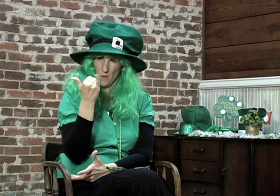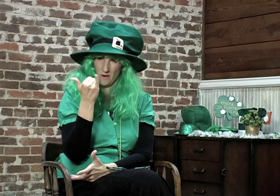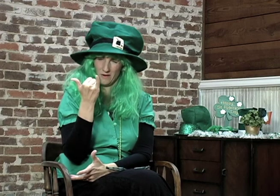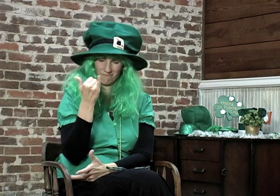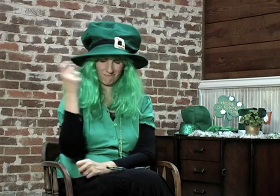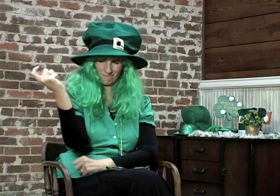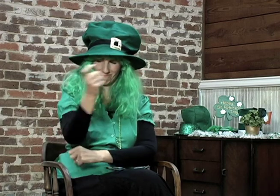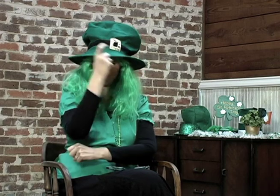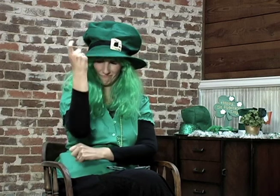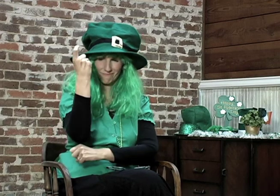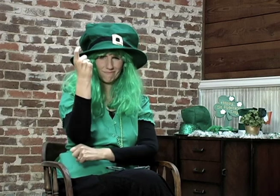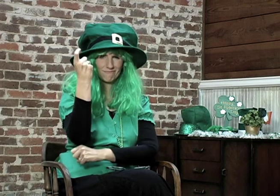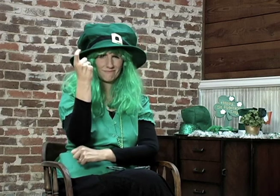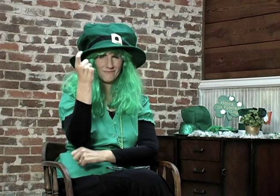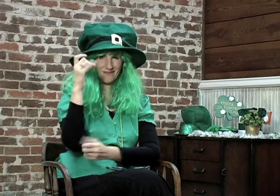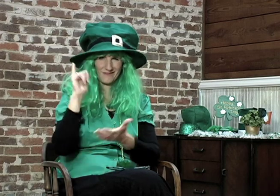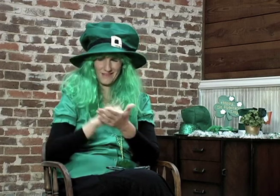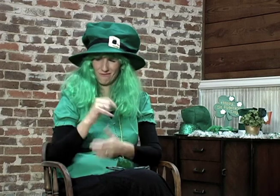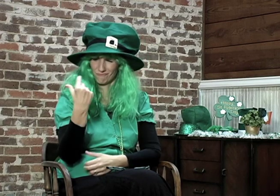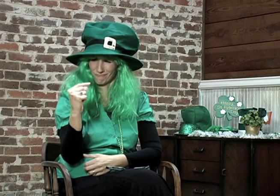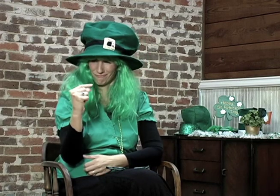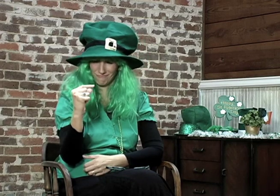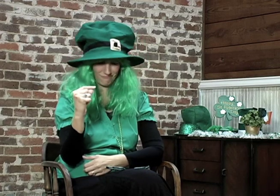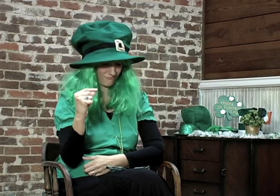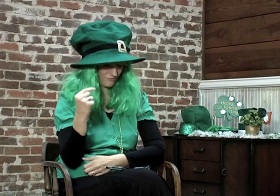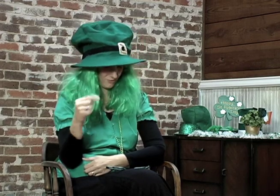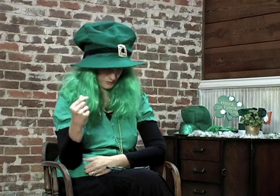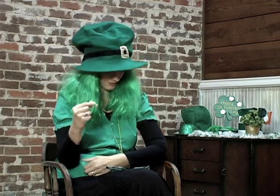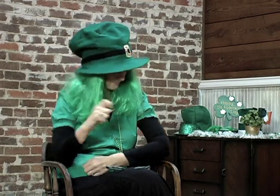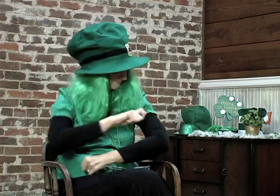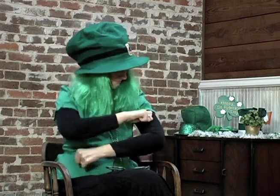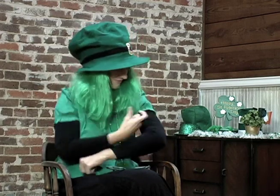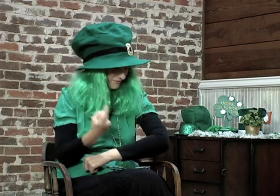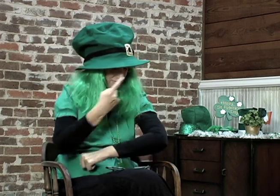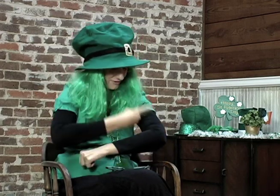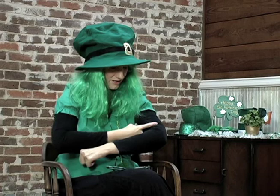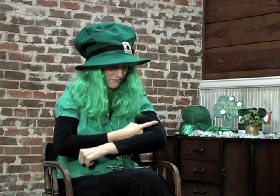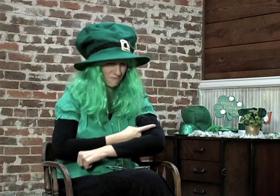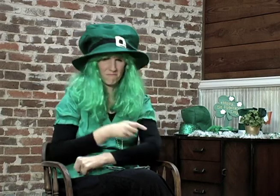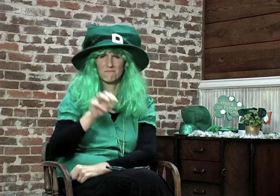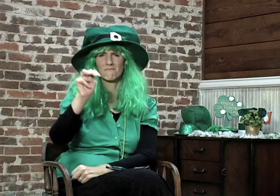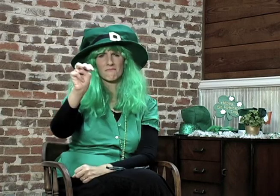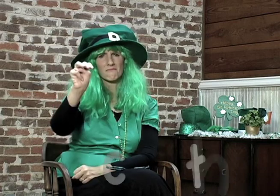Really, why do we celebrate that day? Green Day.